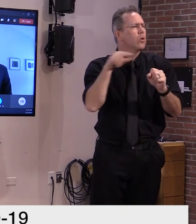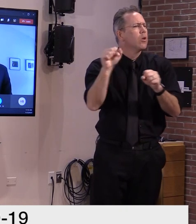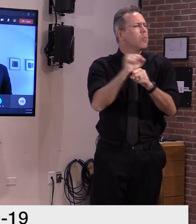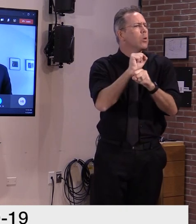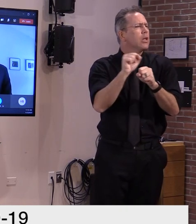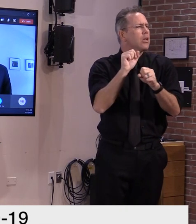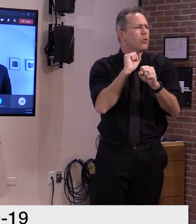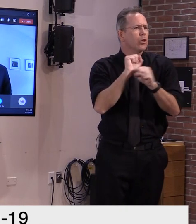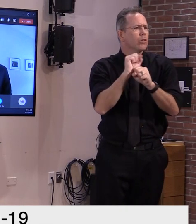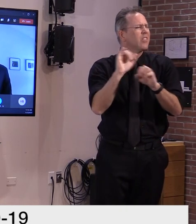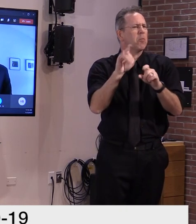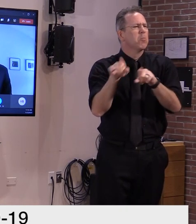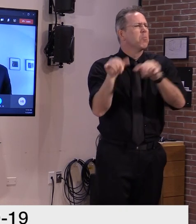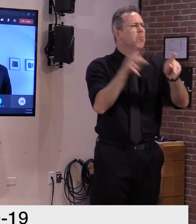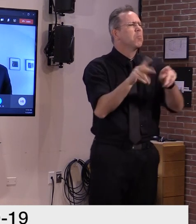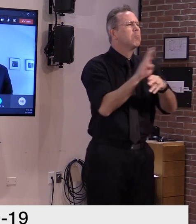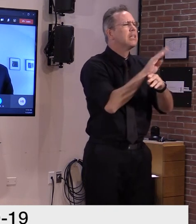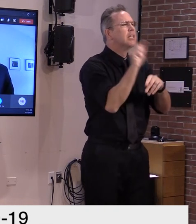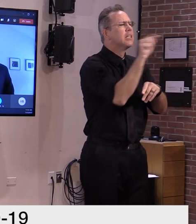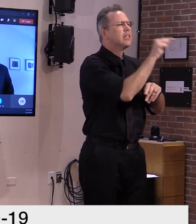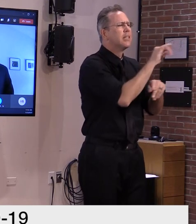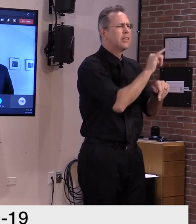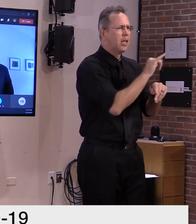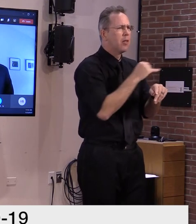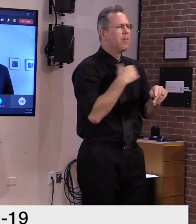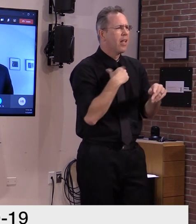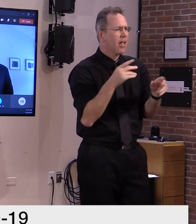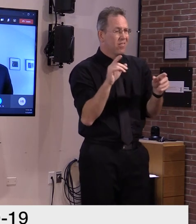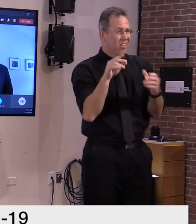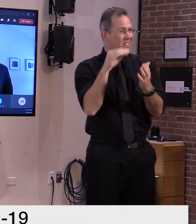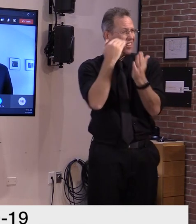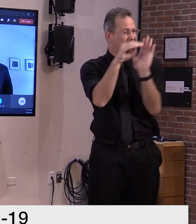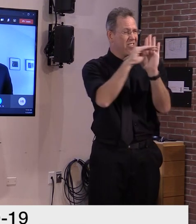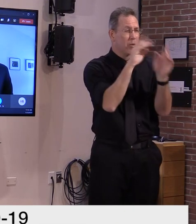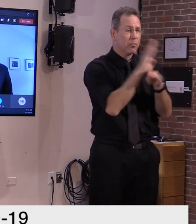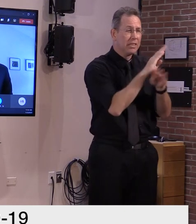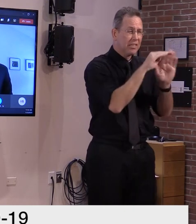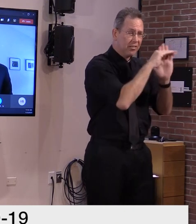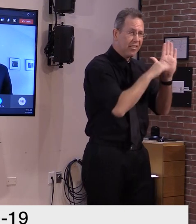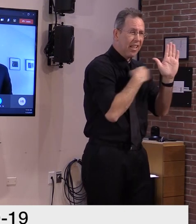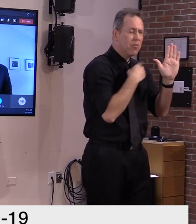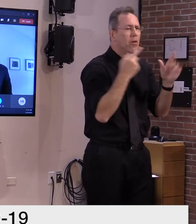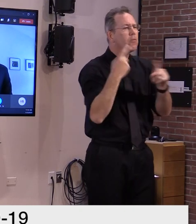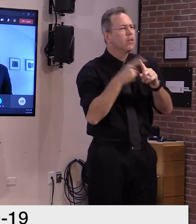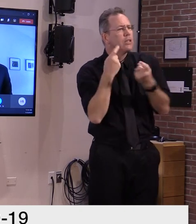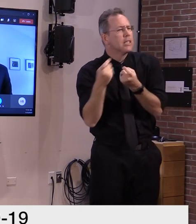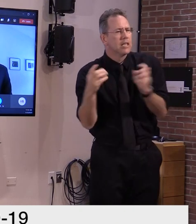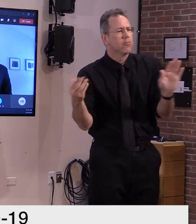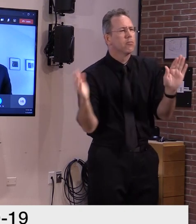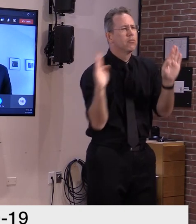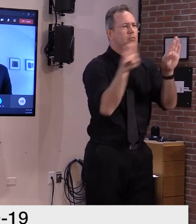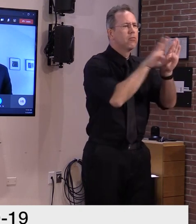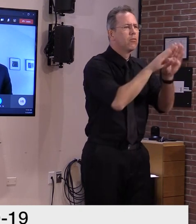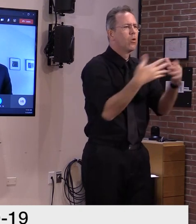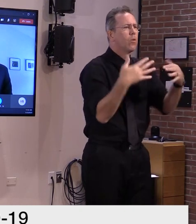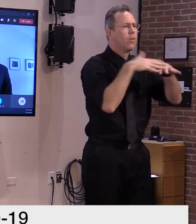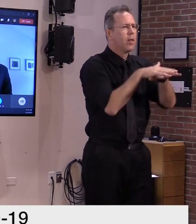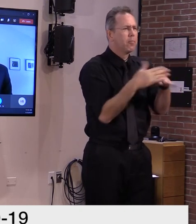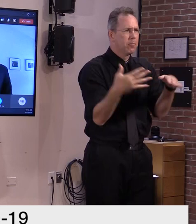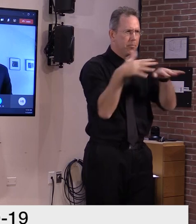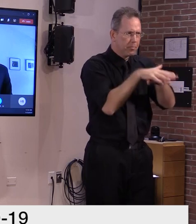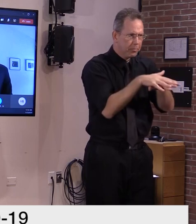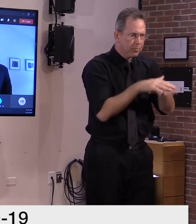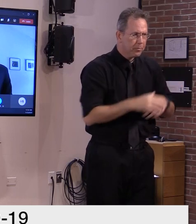this guidance, we believe areas could have opened under the less restrictive WorkSafe guidance. Today, we're announcing a new layer